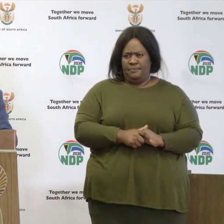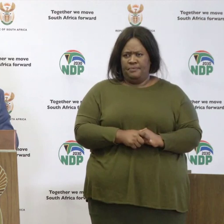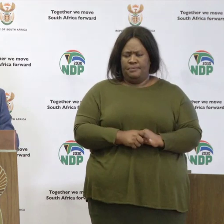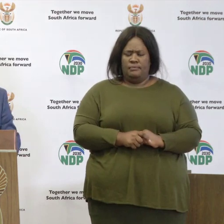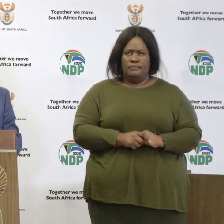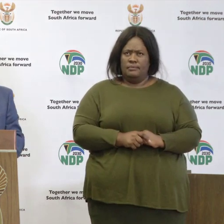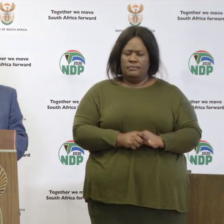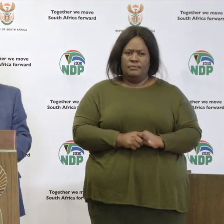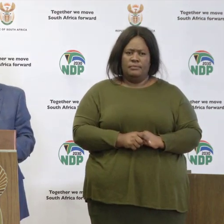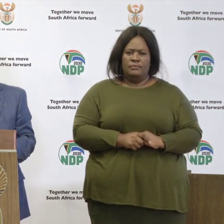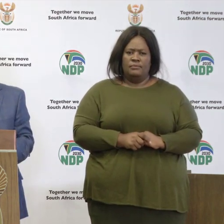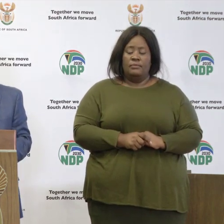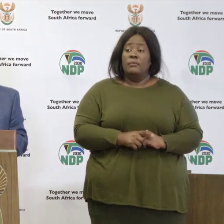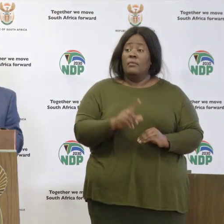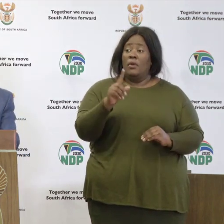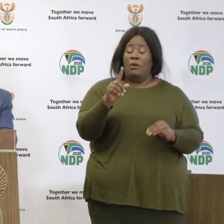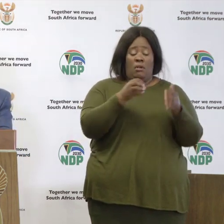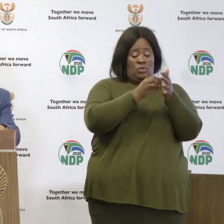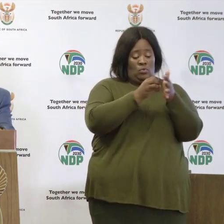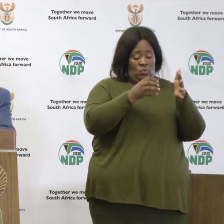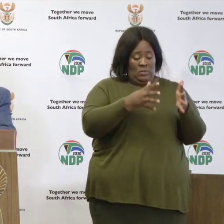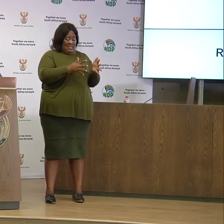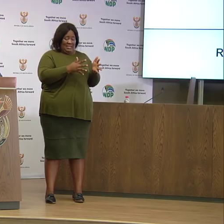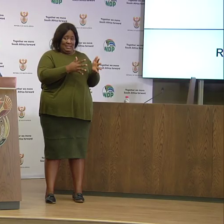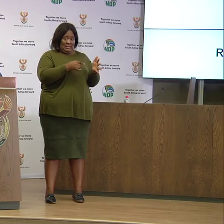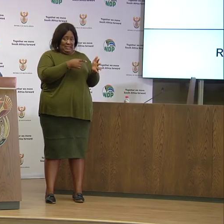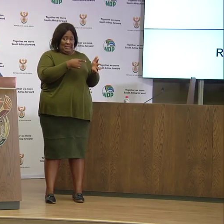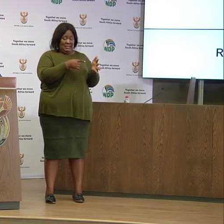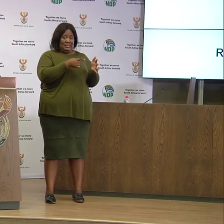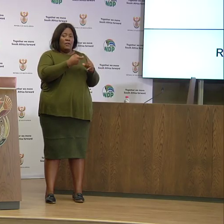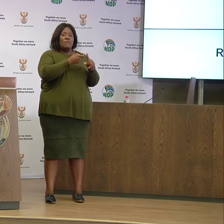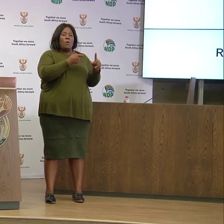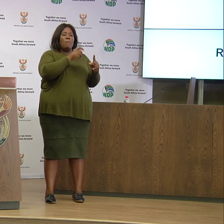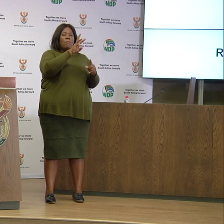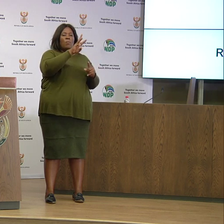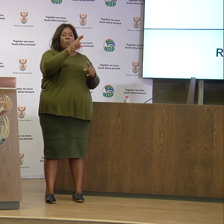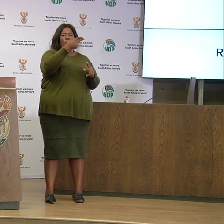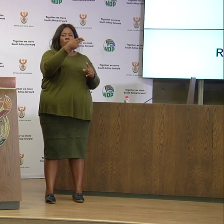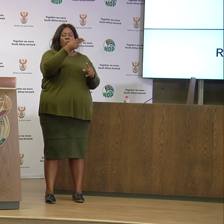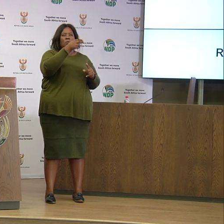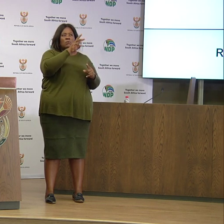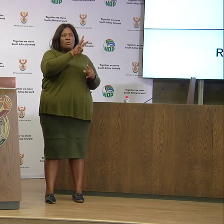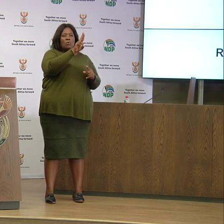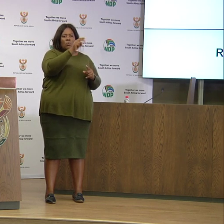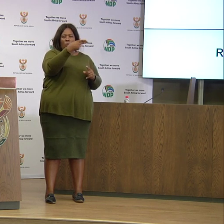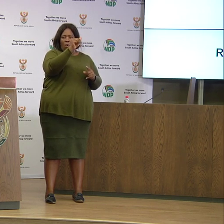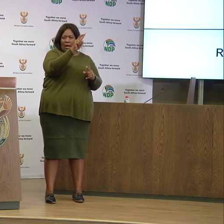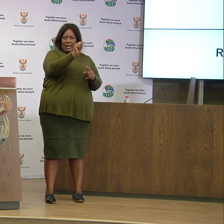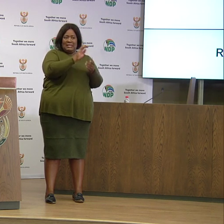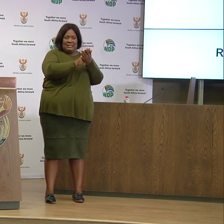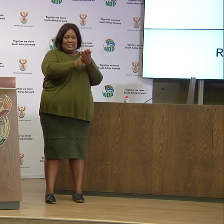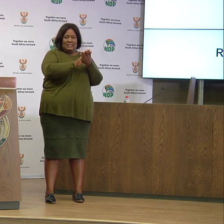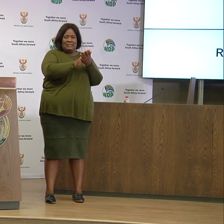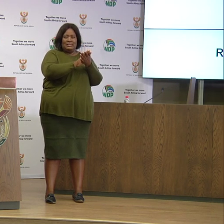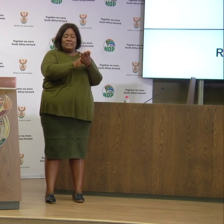Very briefly, the students who returned from Wuhan City completed their